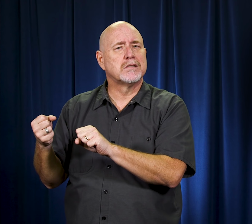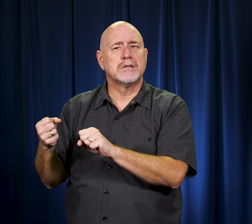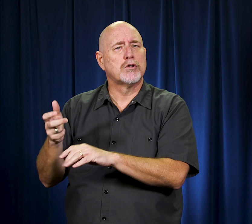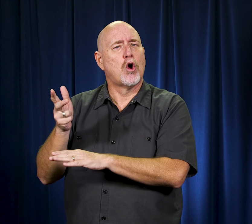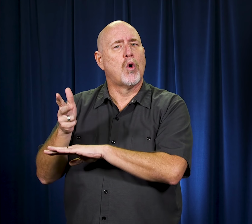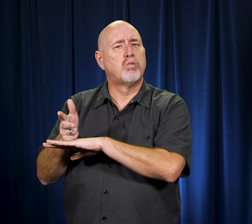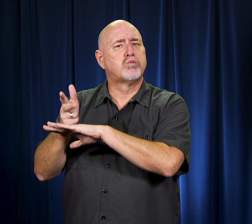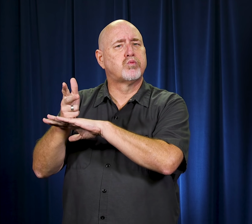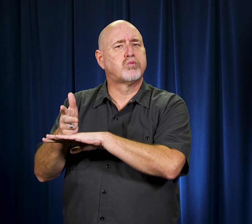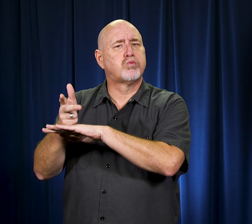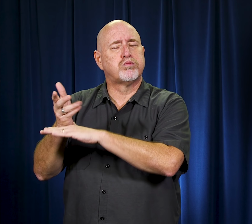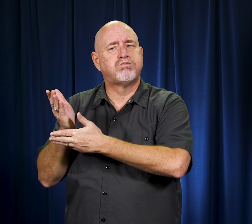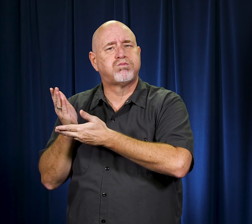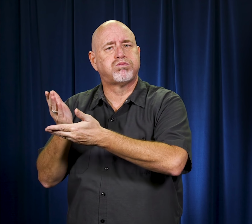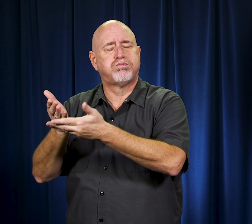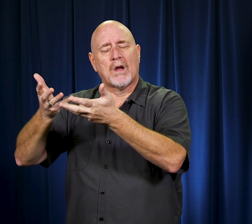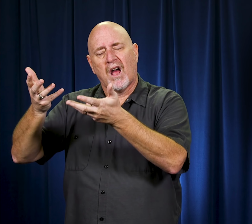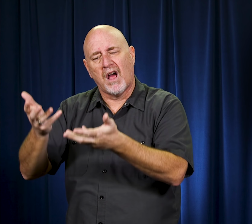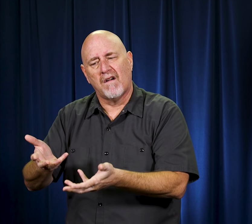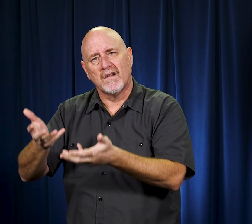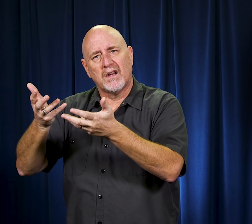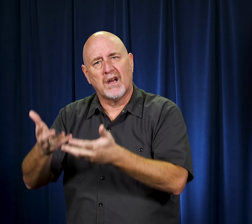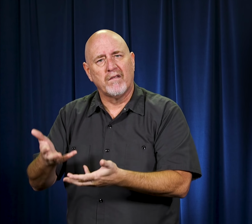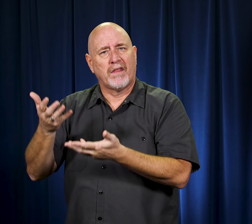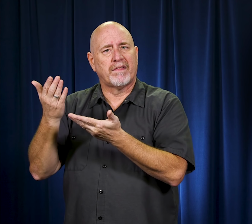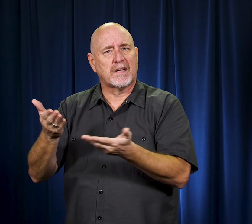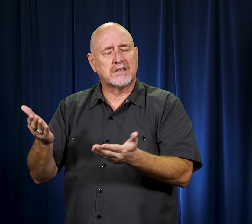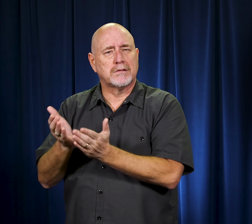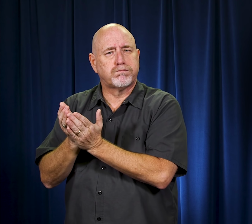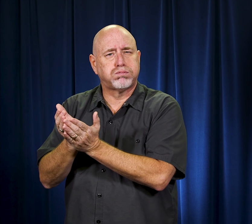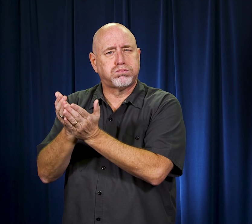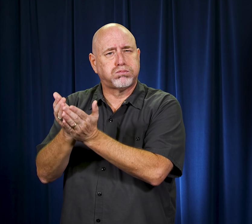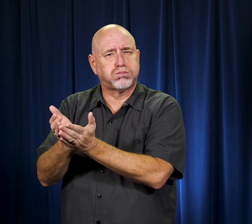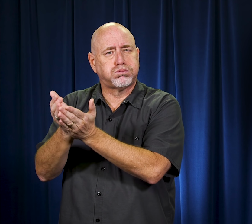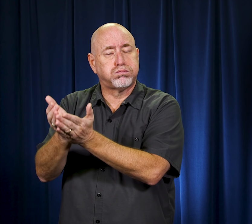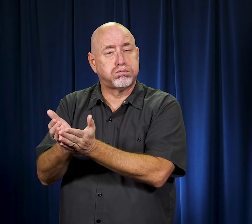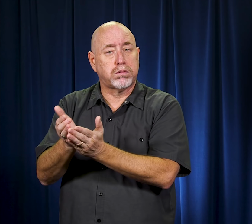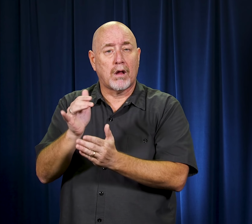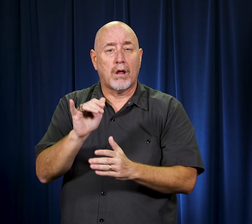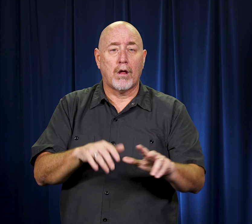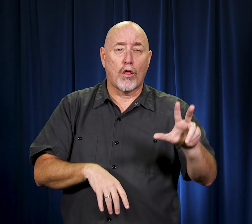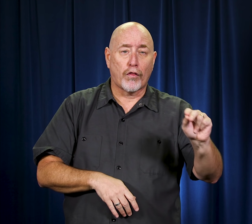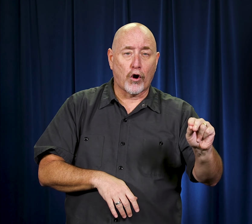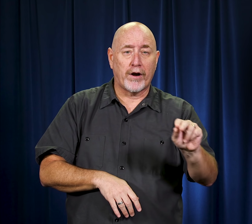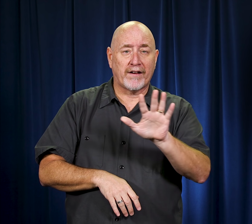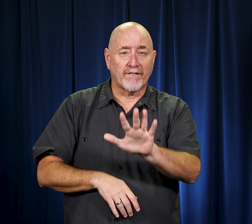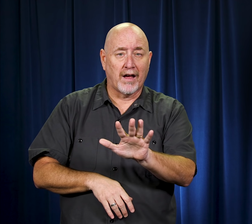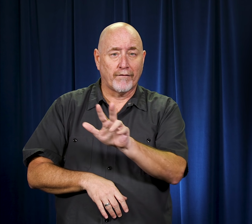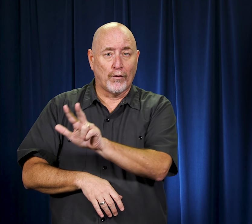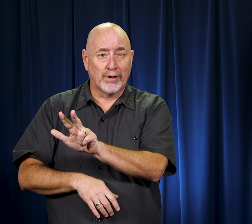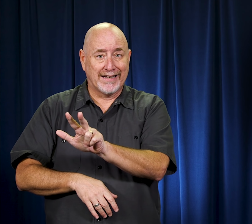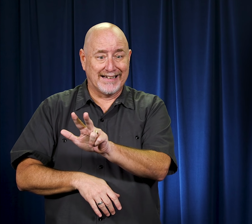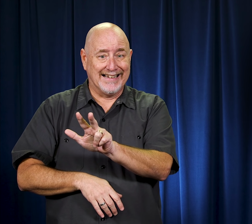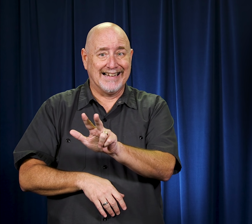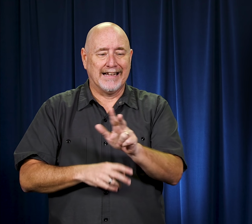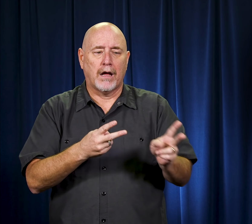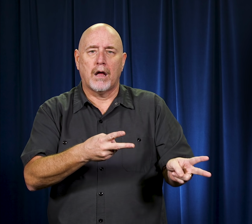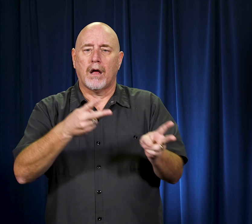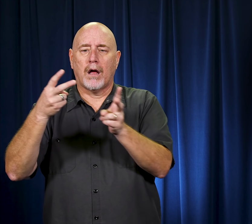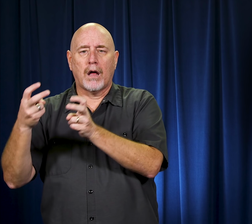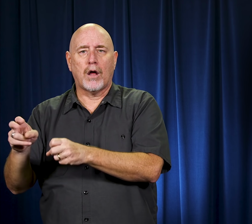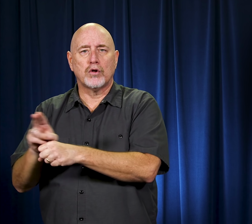needs to stay afloat and carry tons and tons of supplies. That same ratio, 30 to 5 to 3, was used